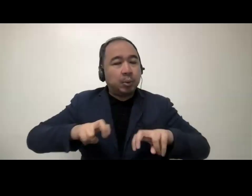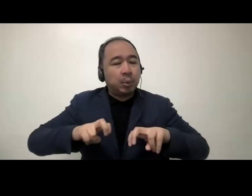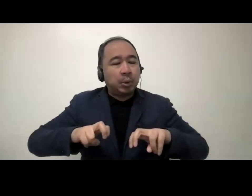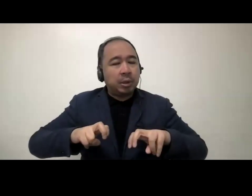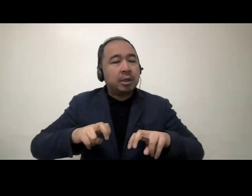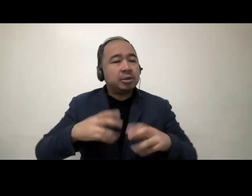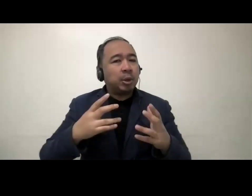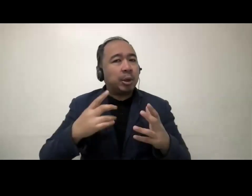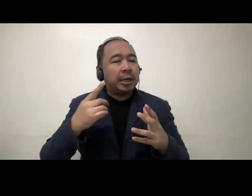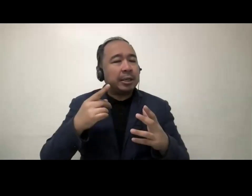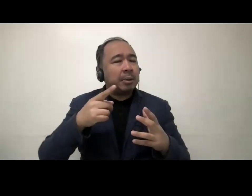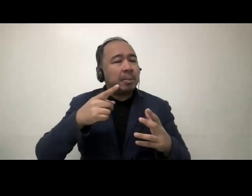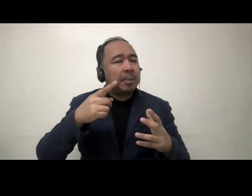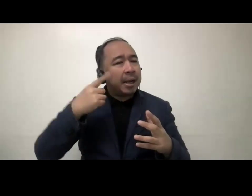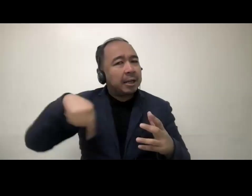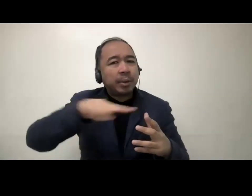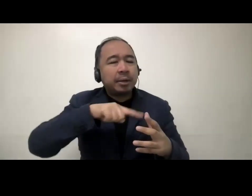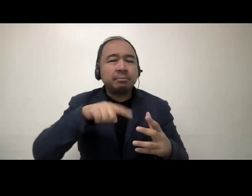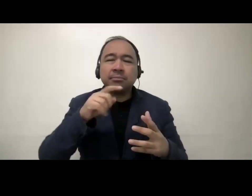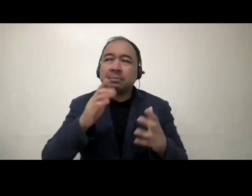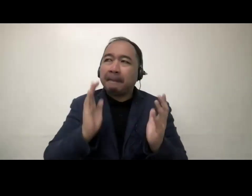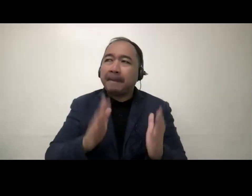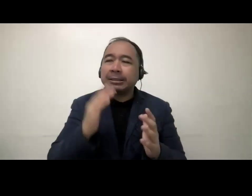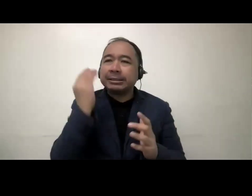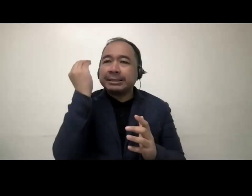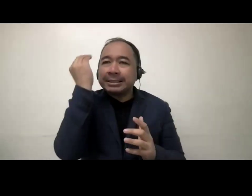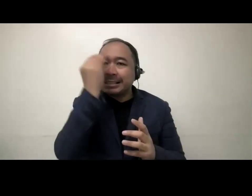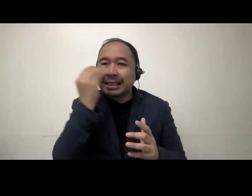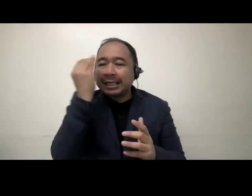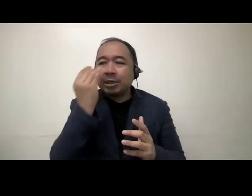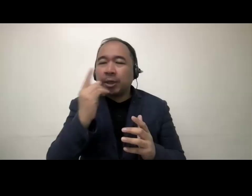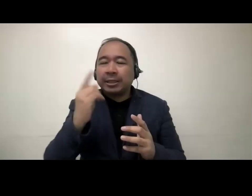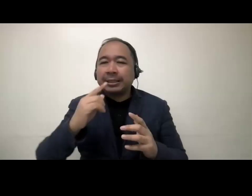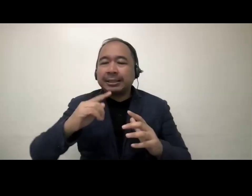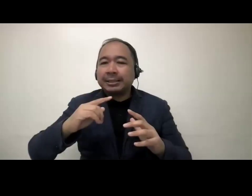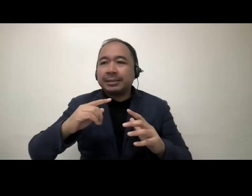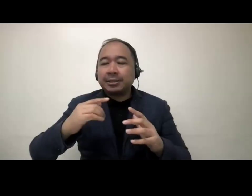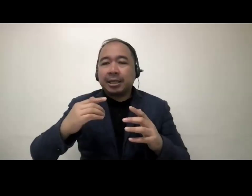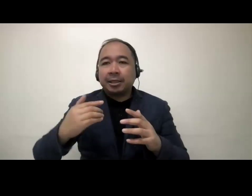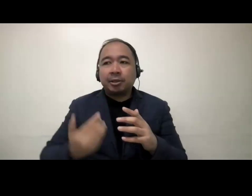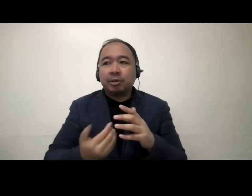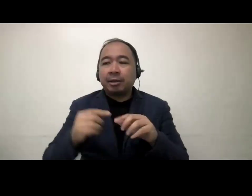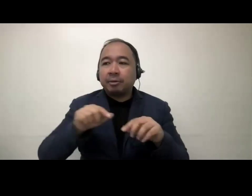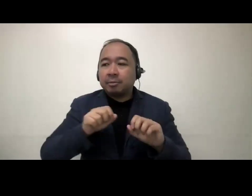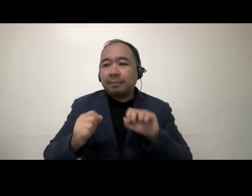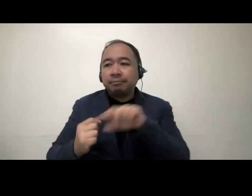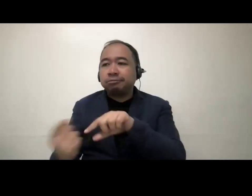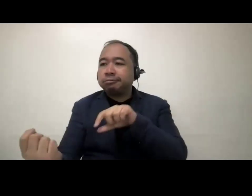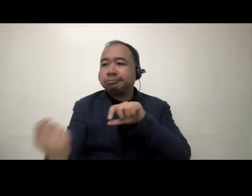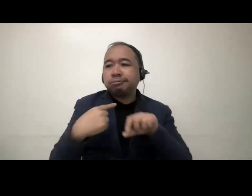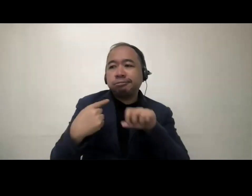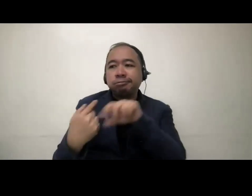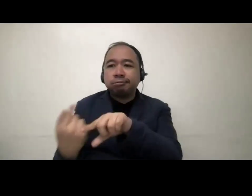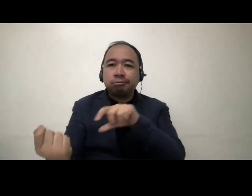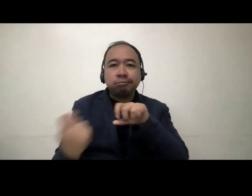sense that we are thinking about ensuring that the redress action plan actually achieves the outcomes that we are